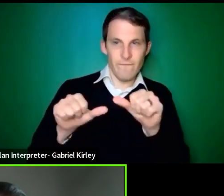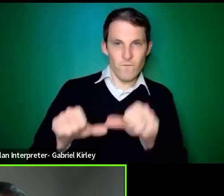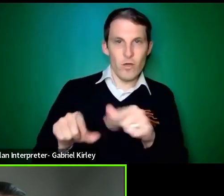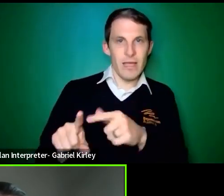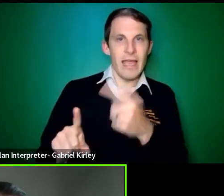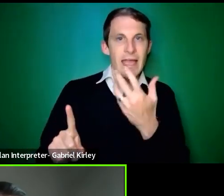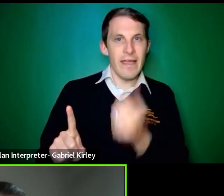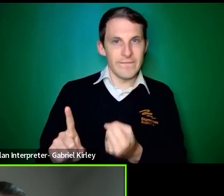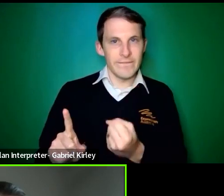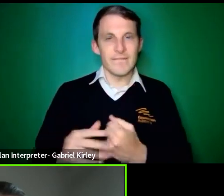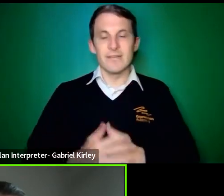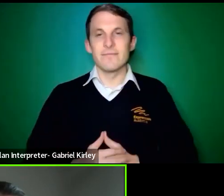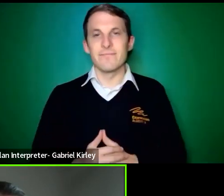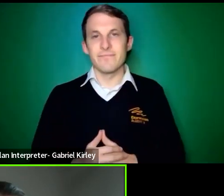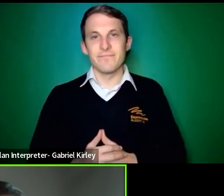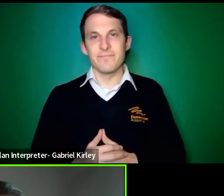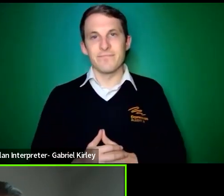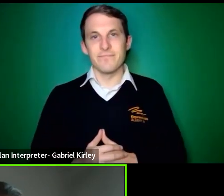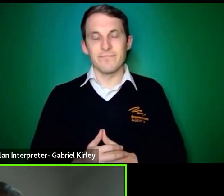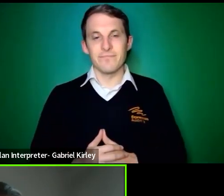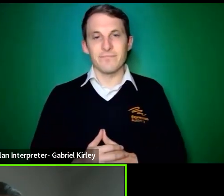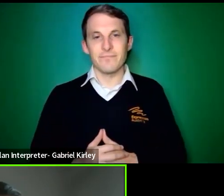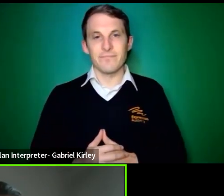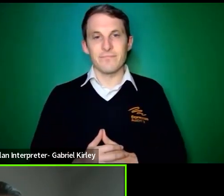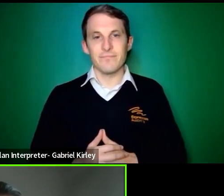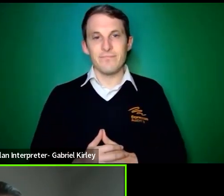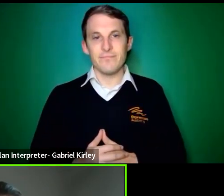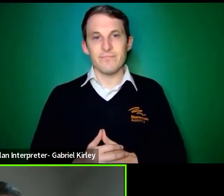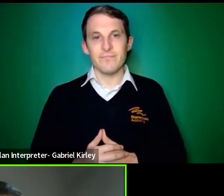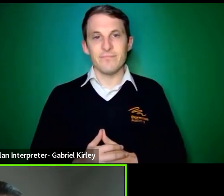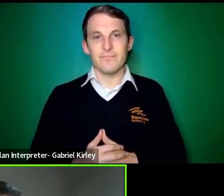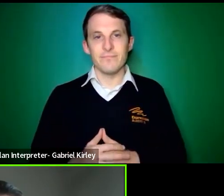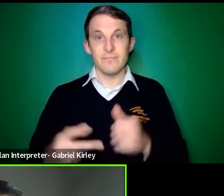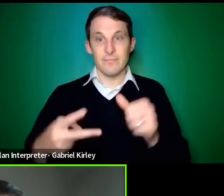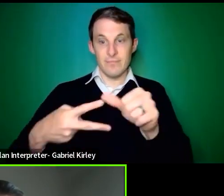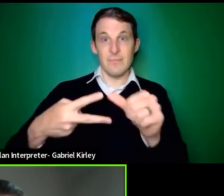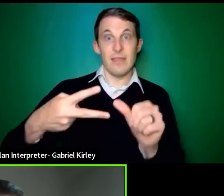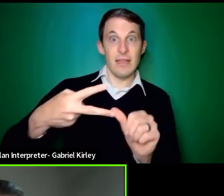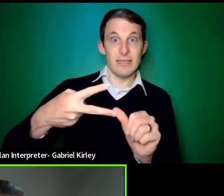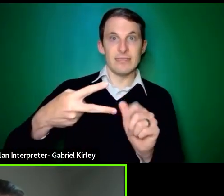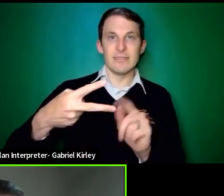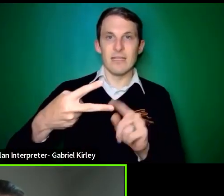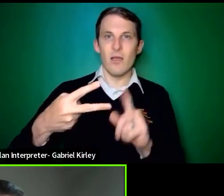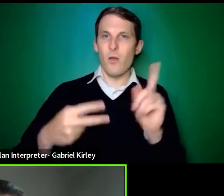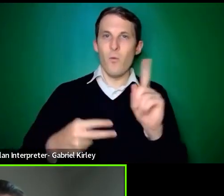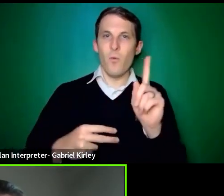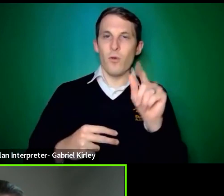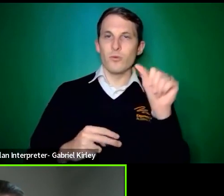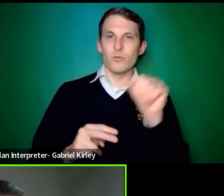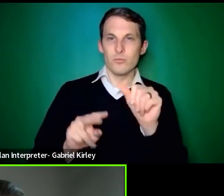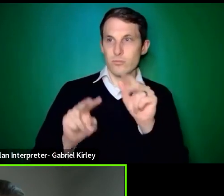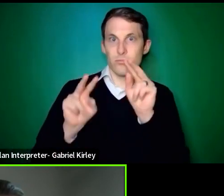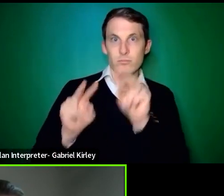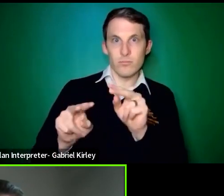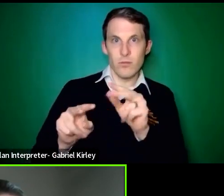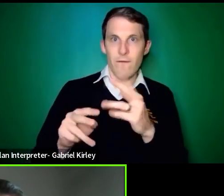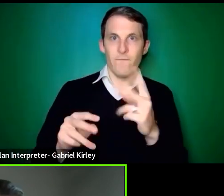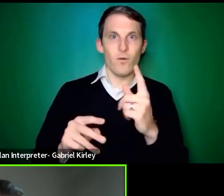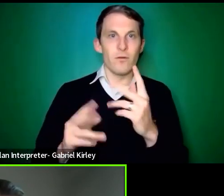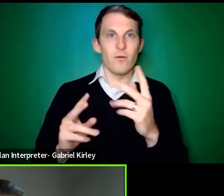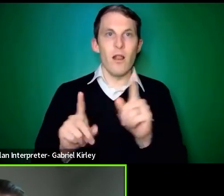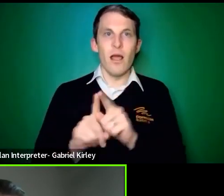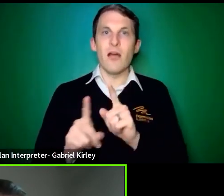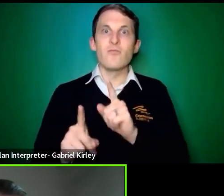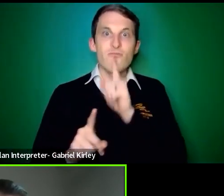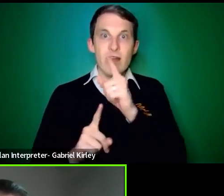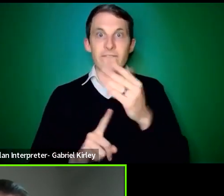infection. The next thing that I'll talk about is what you should be looking for in terms of what we call red flags or warning